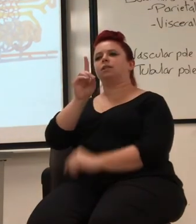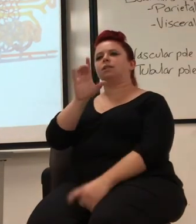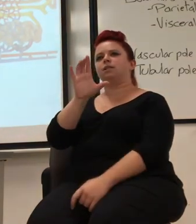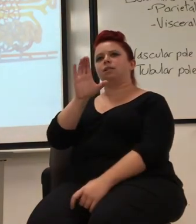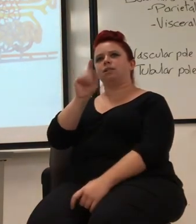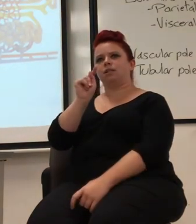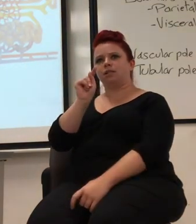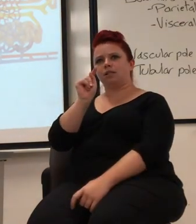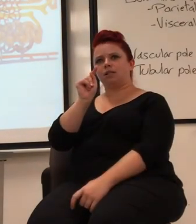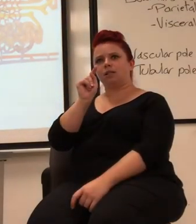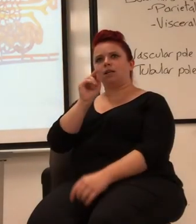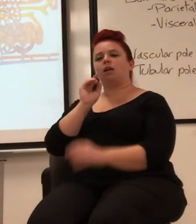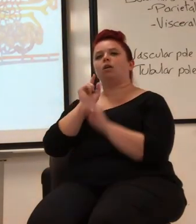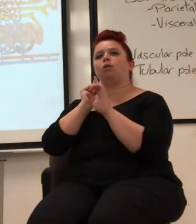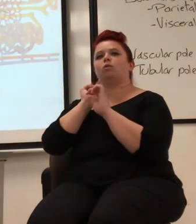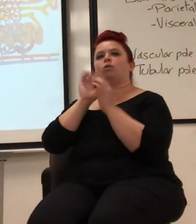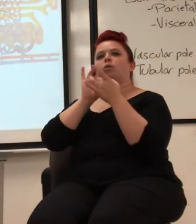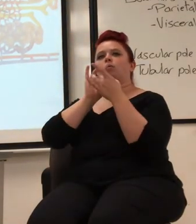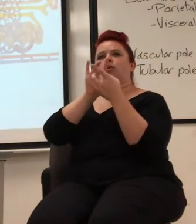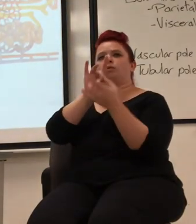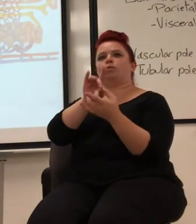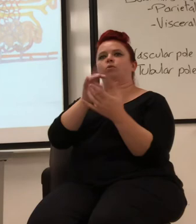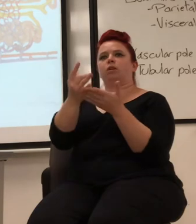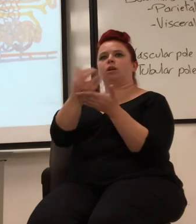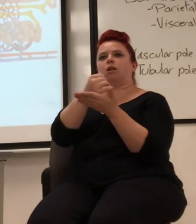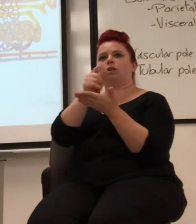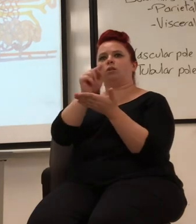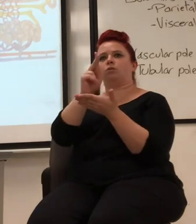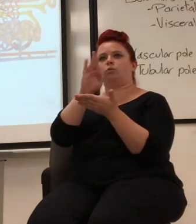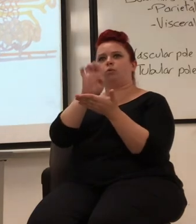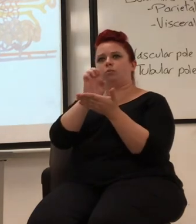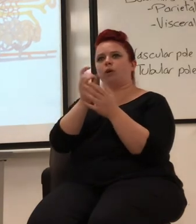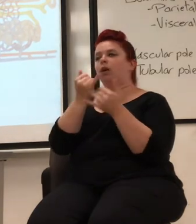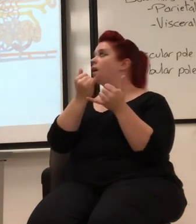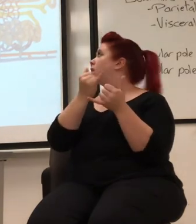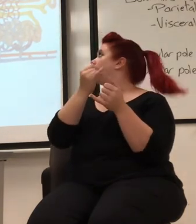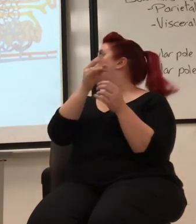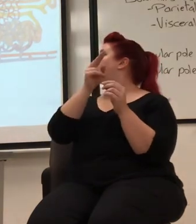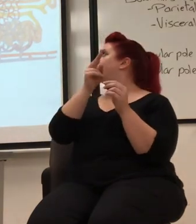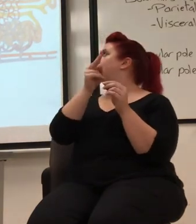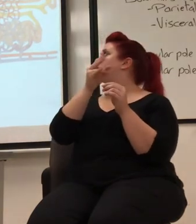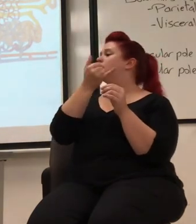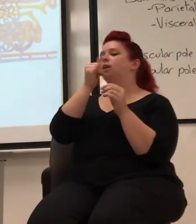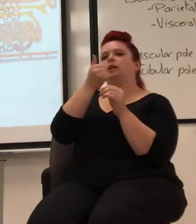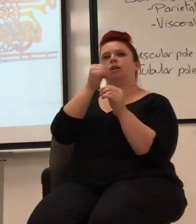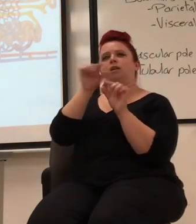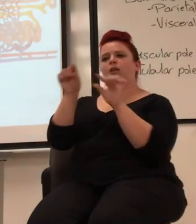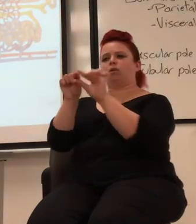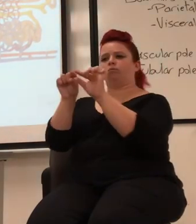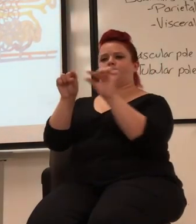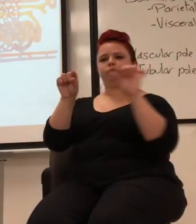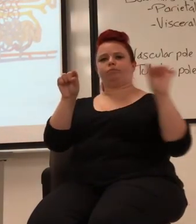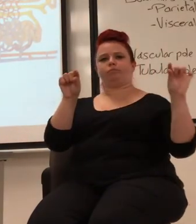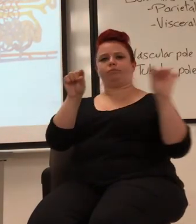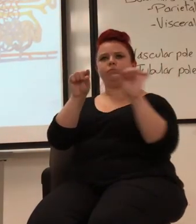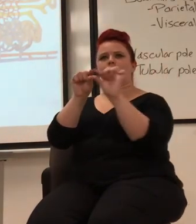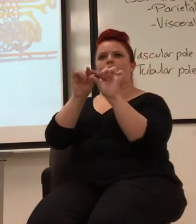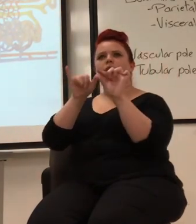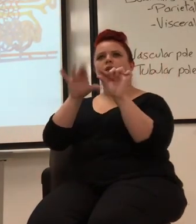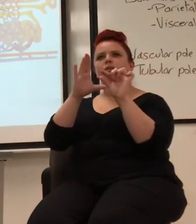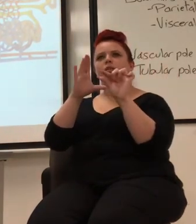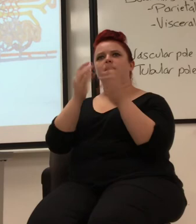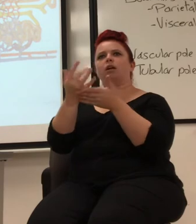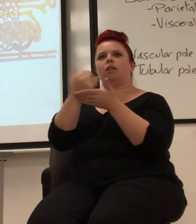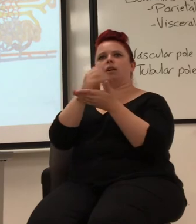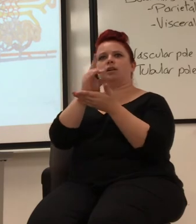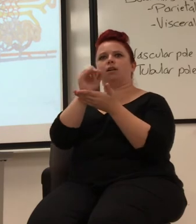my collecting tube, going to vertical yellow thing, collecting duct. Okay, what's the capillary